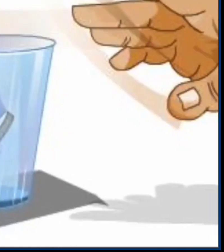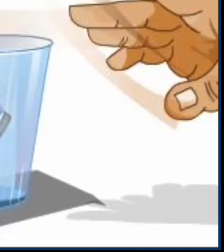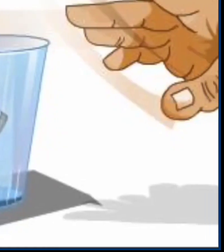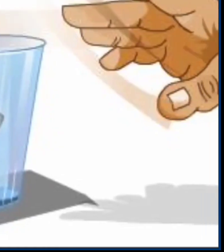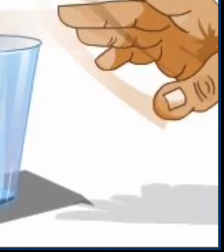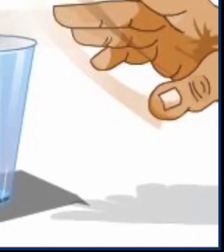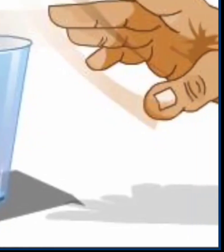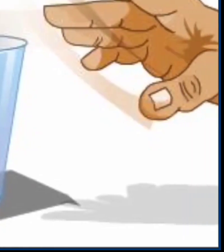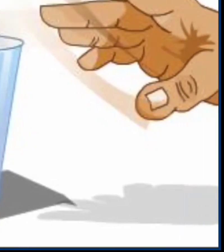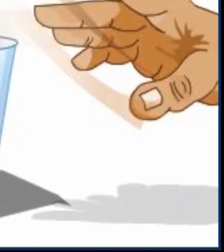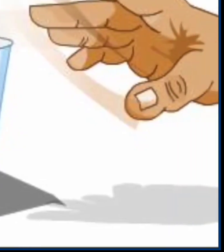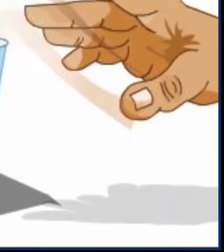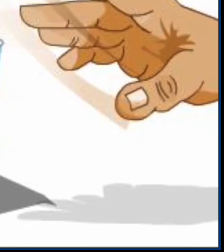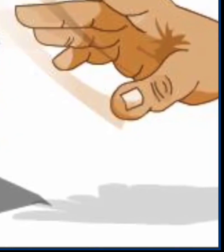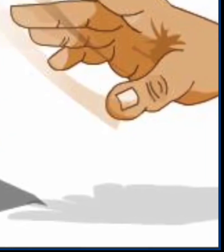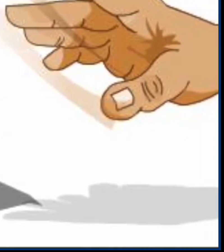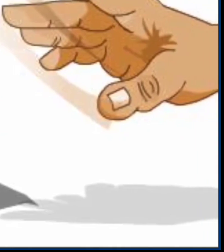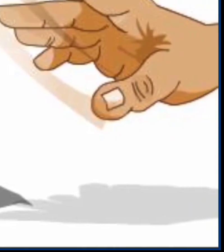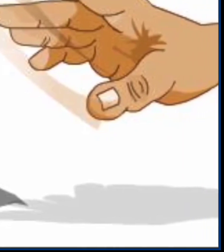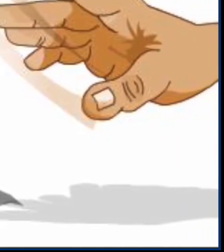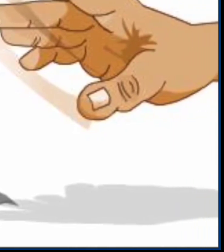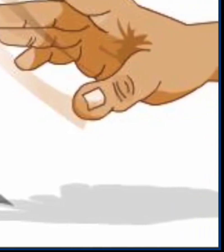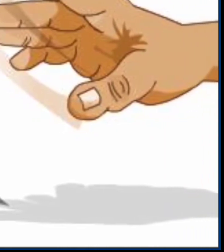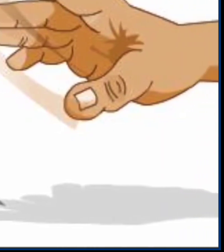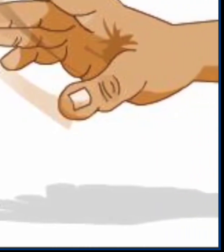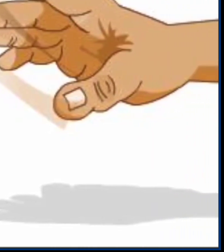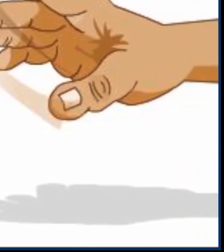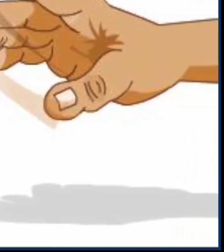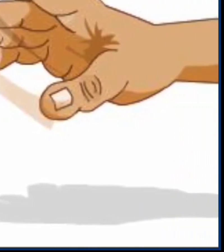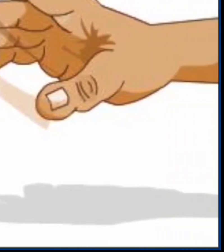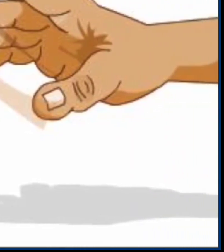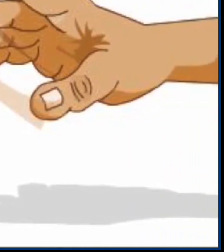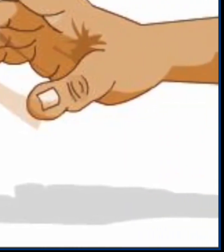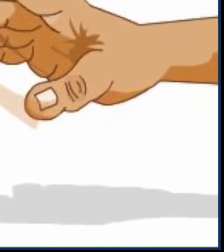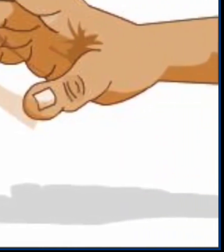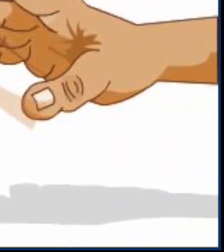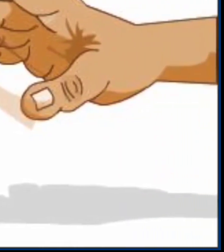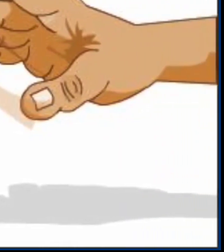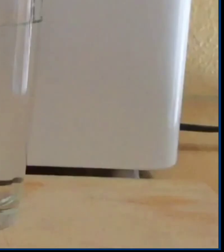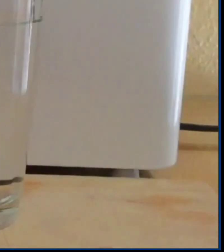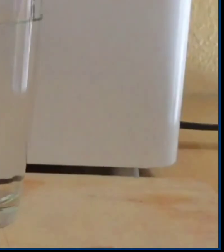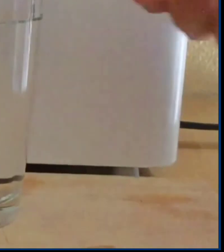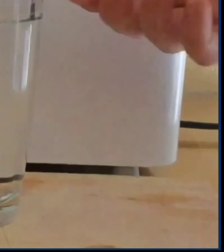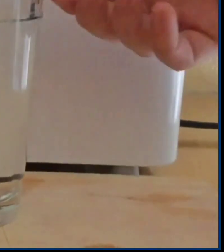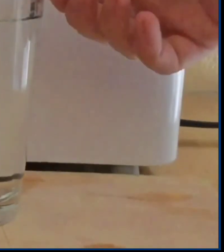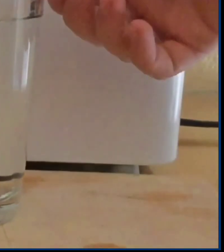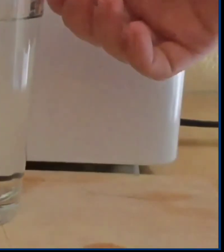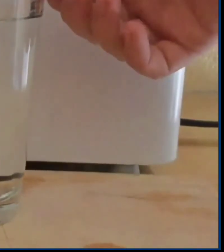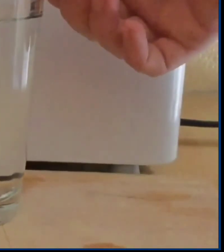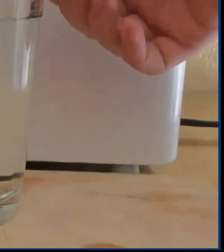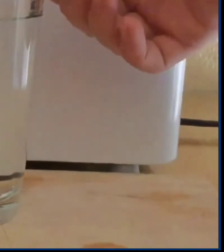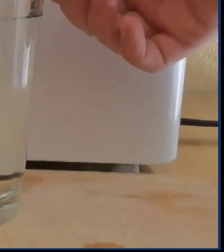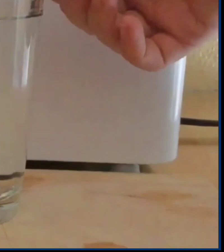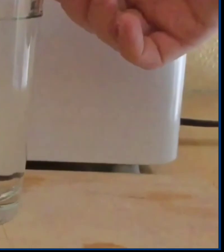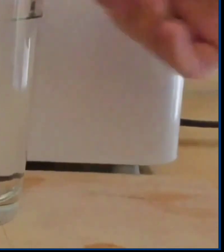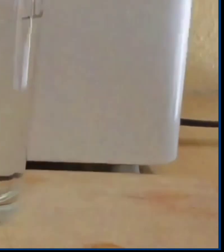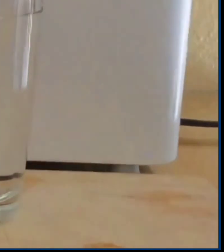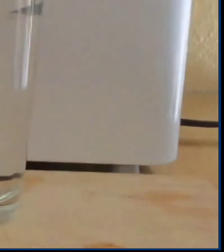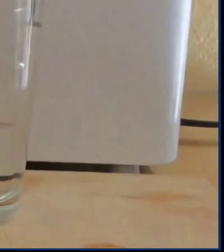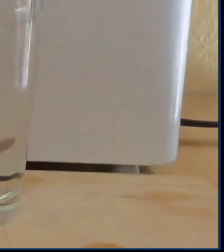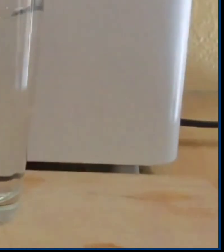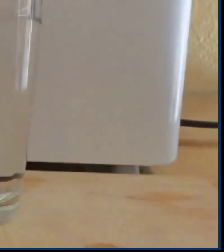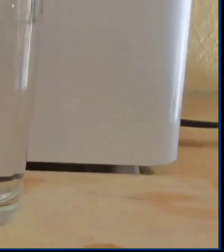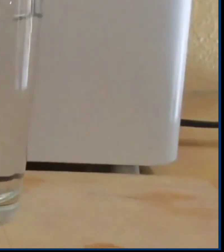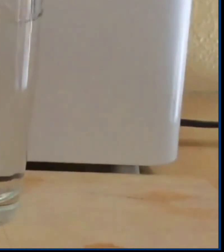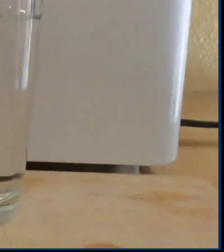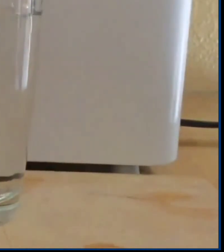friction between the card and the coins, but also because there was no horizontal force carrying it that way. Gravity, the outside force,